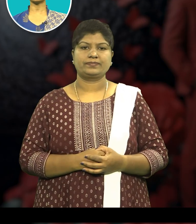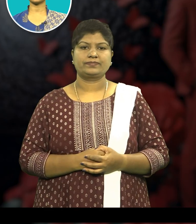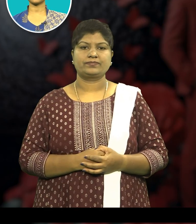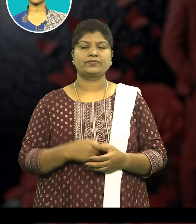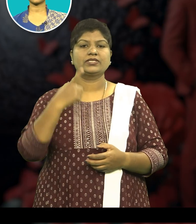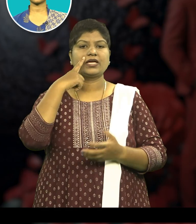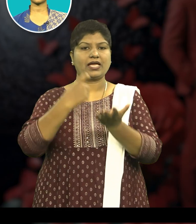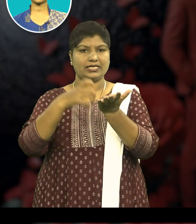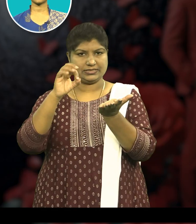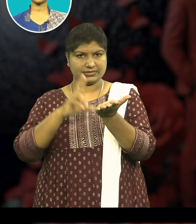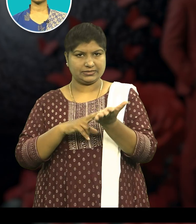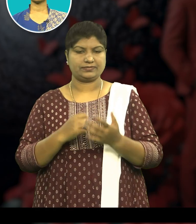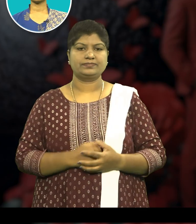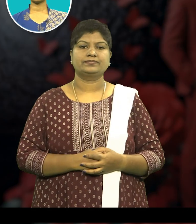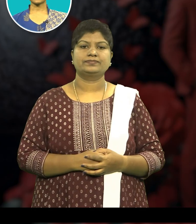Iron.